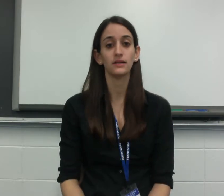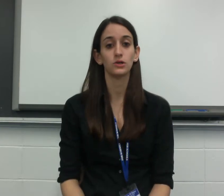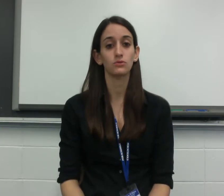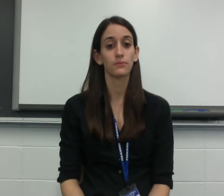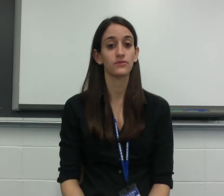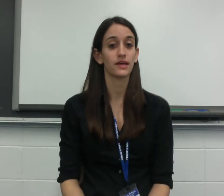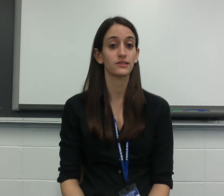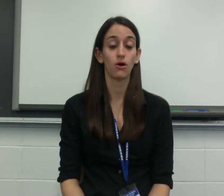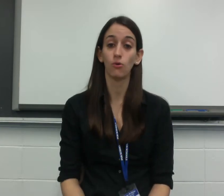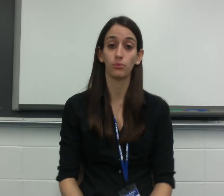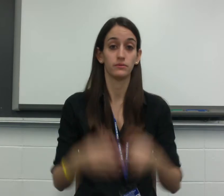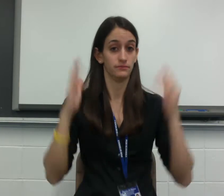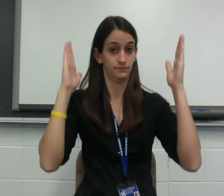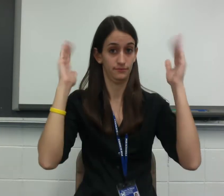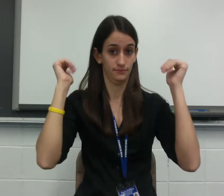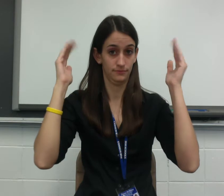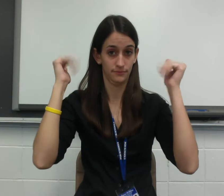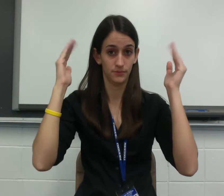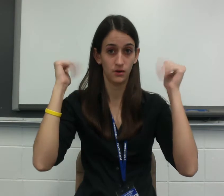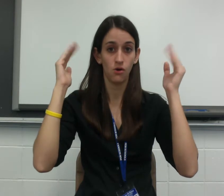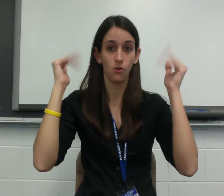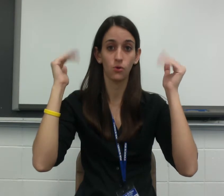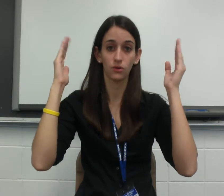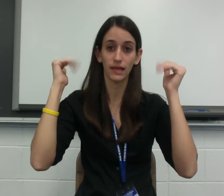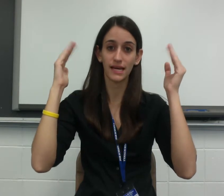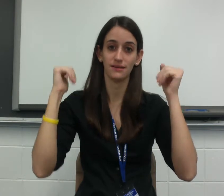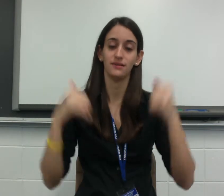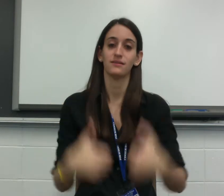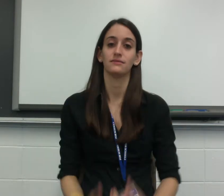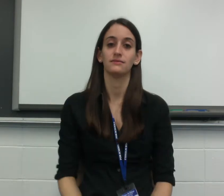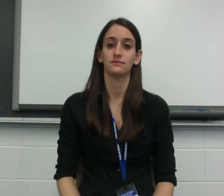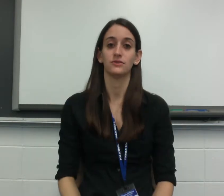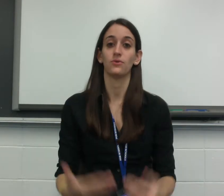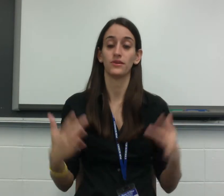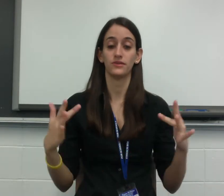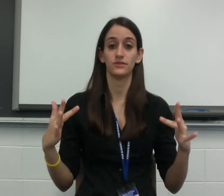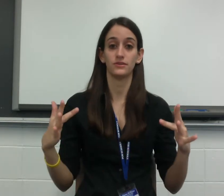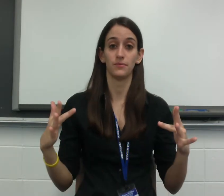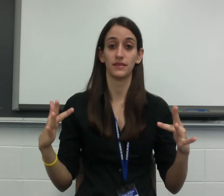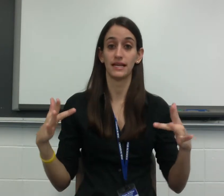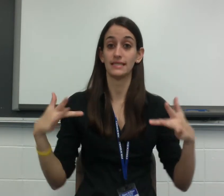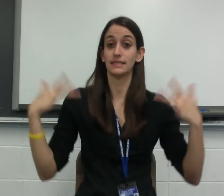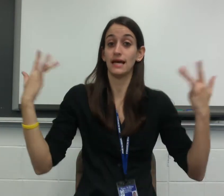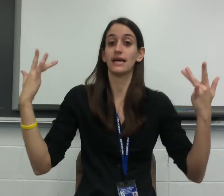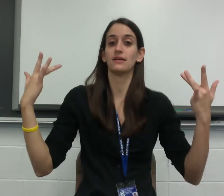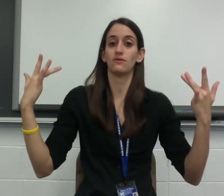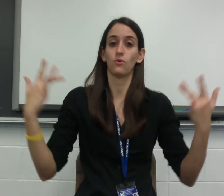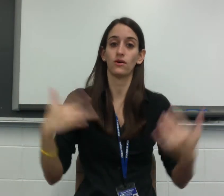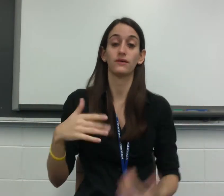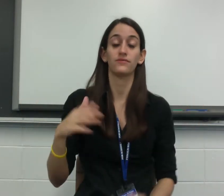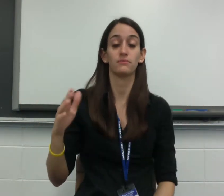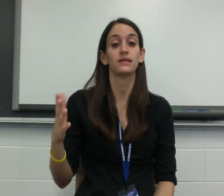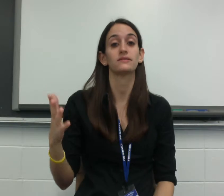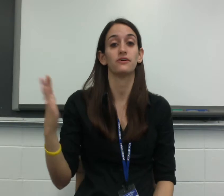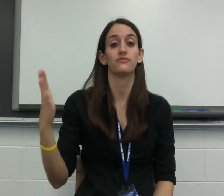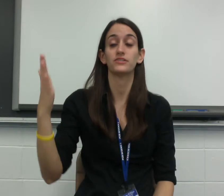Yellow represents hope or light. So this is something that is light, or if it means a